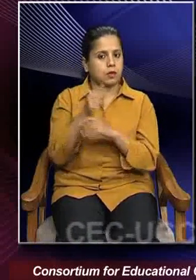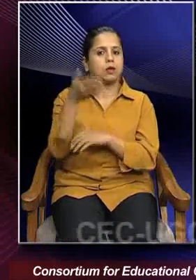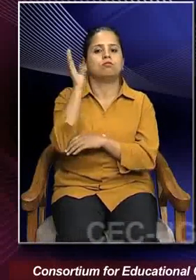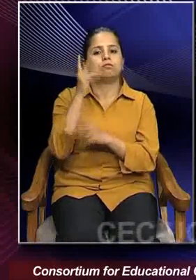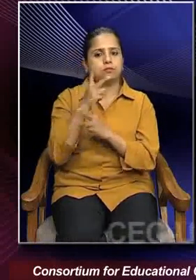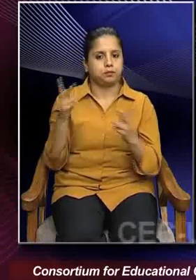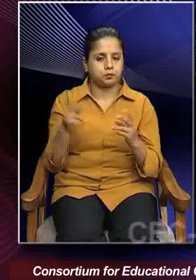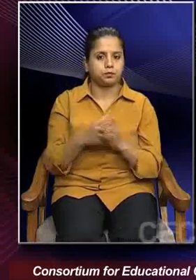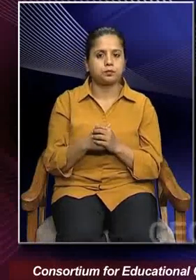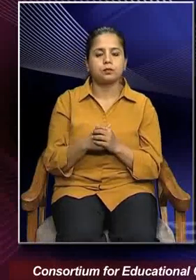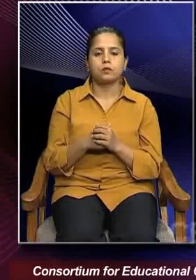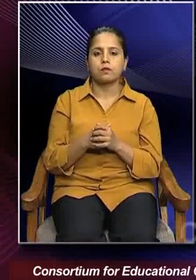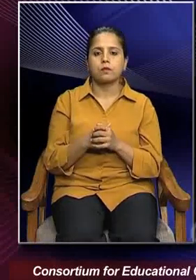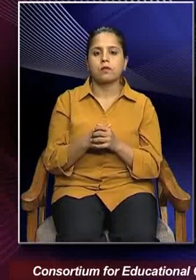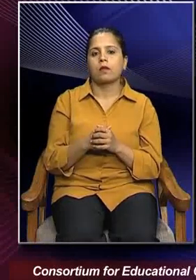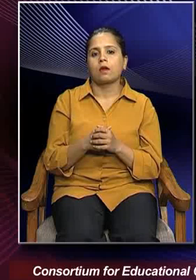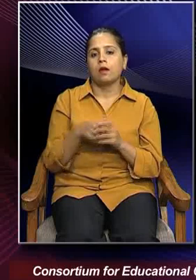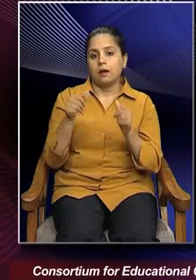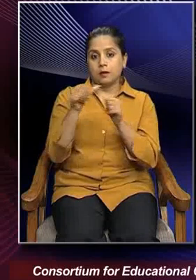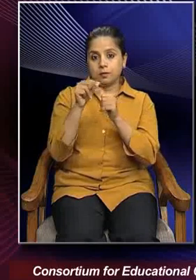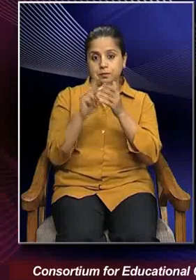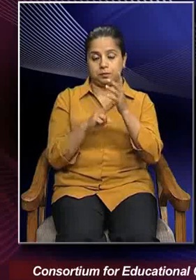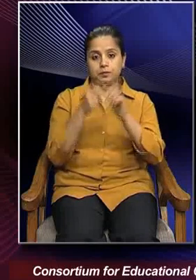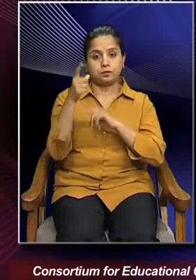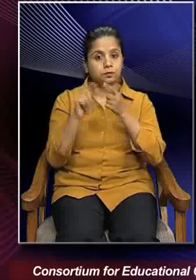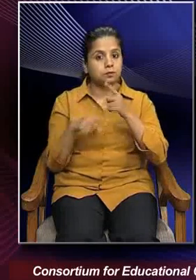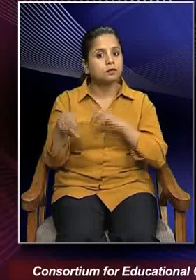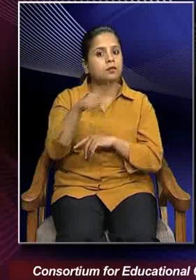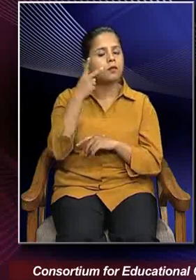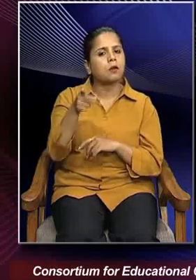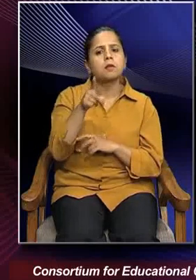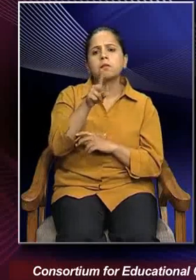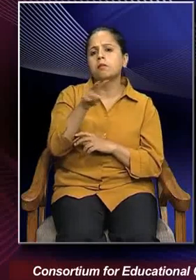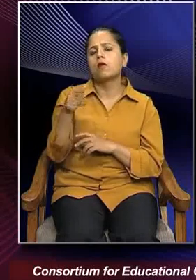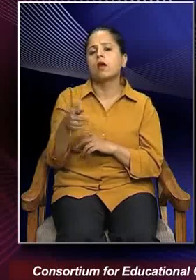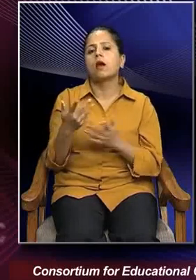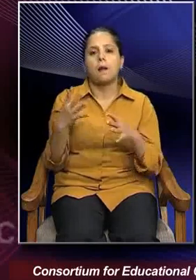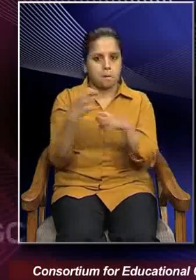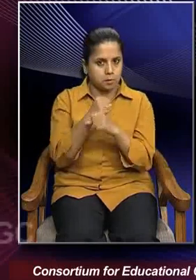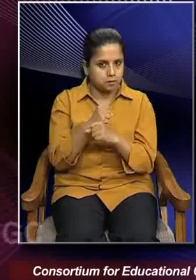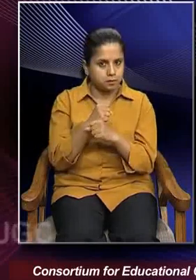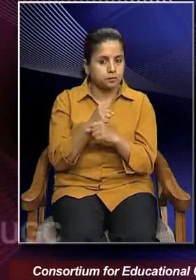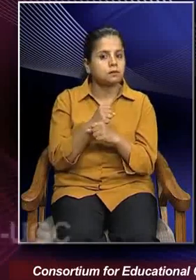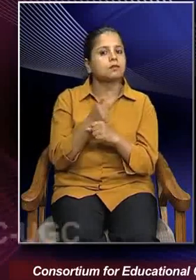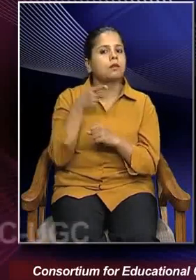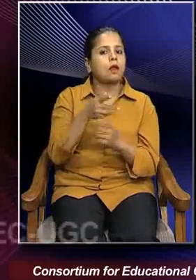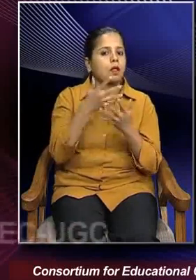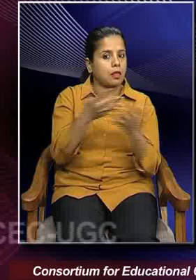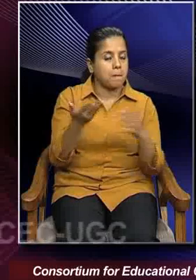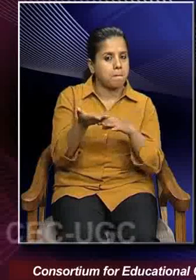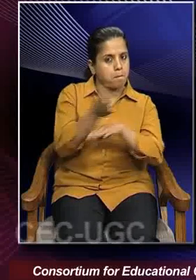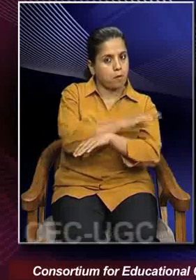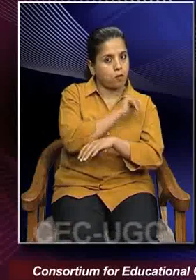lecture. So, the antecedent non-existence means the absence of substance prior to